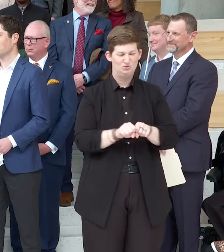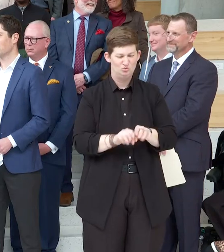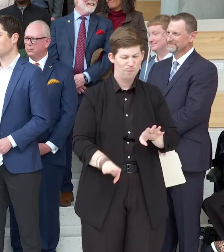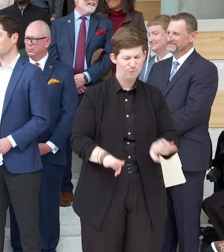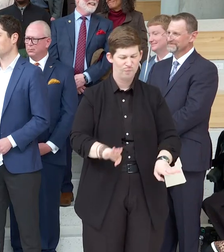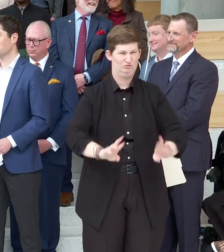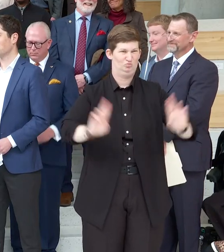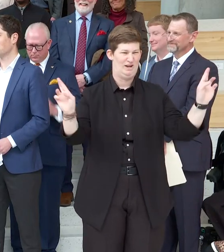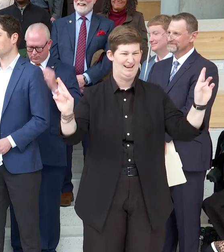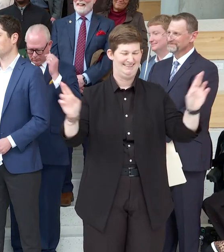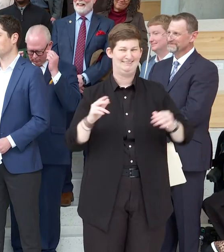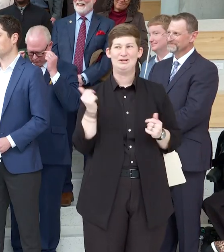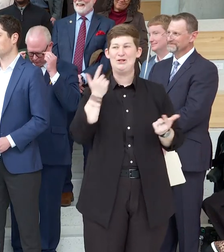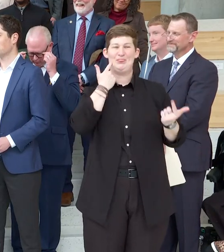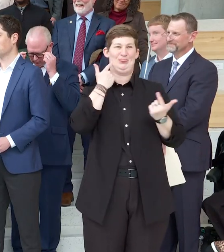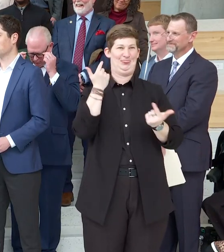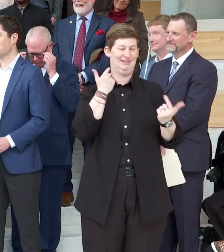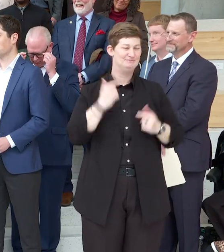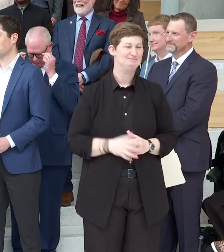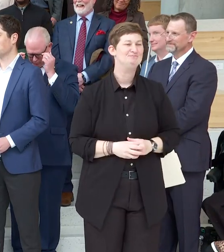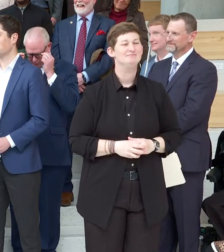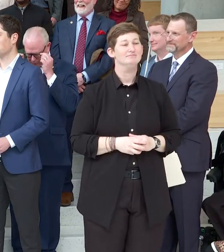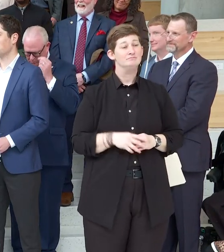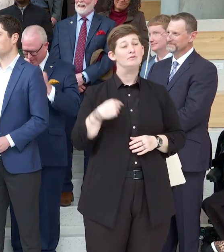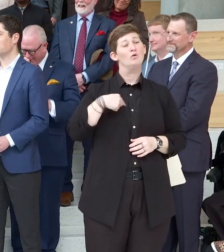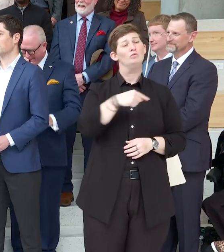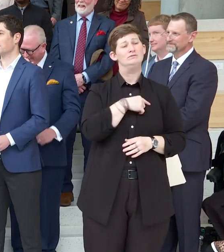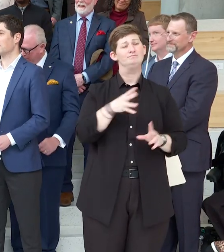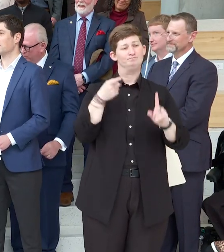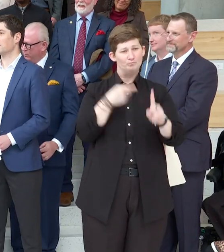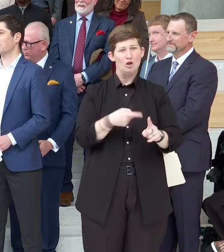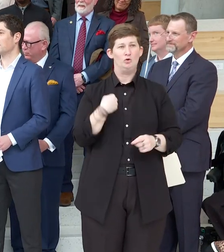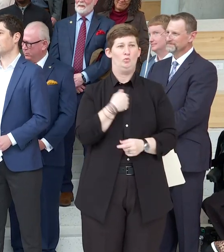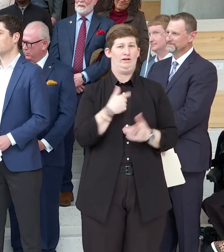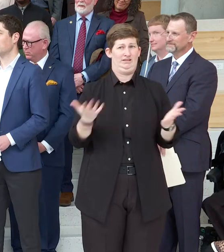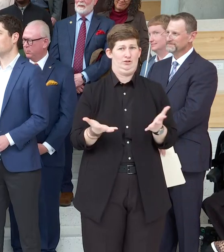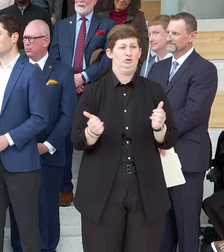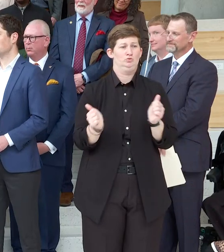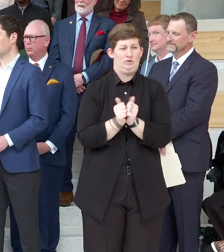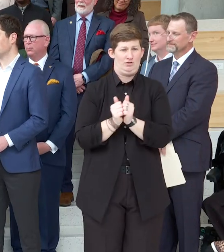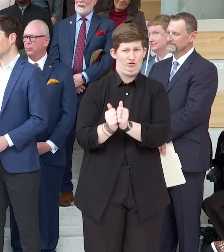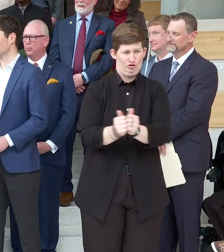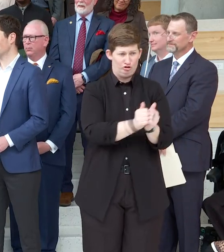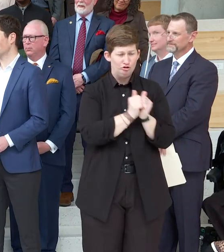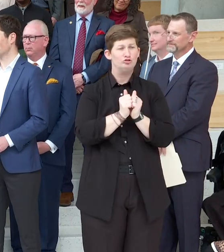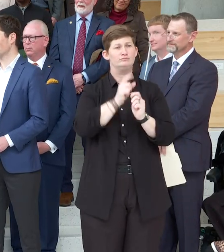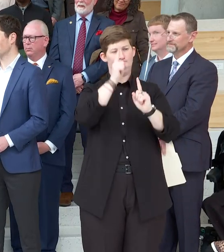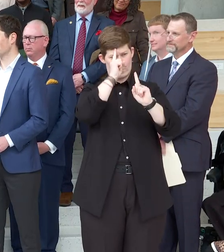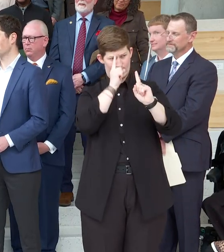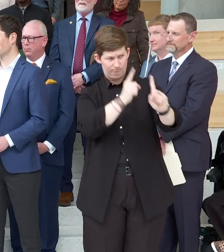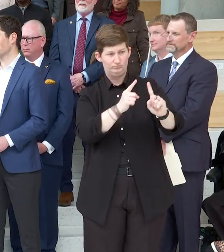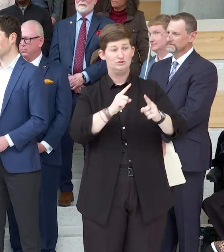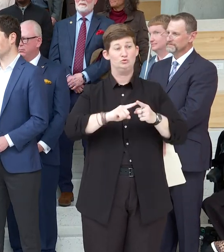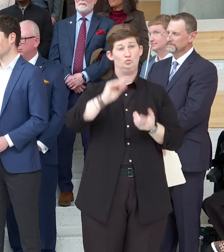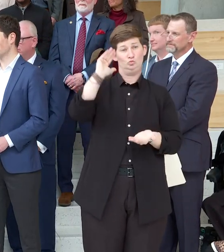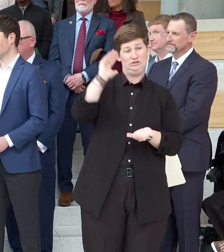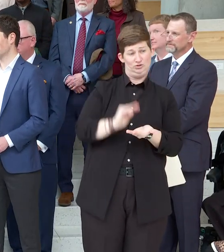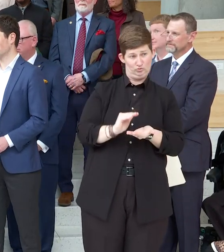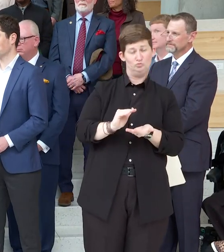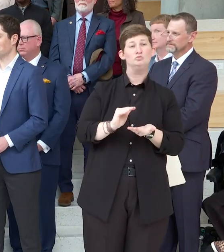together. And our mission for our program is to reduce social isolation, because if